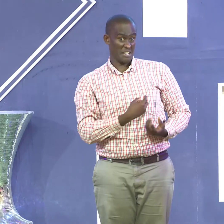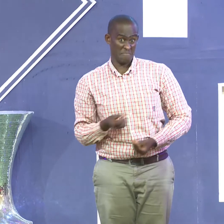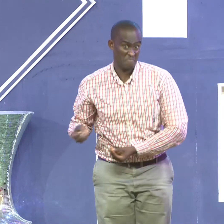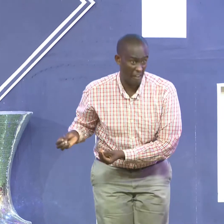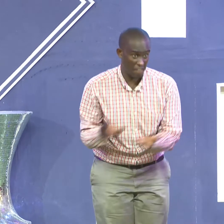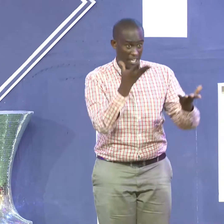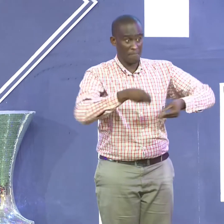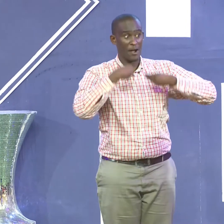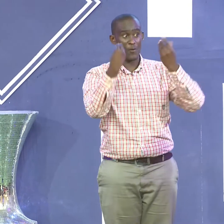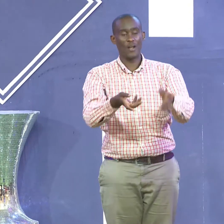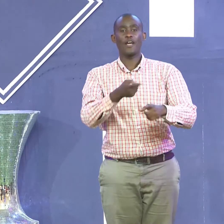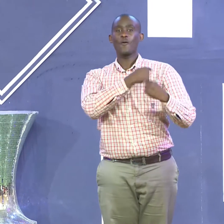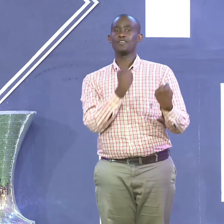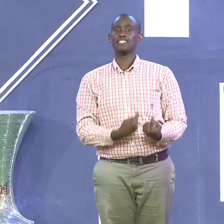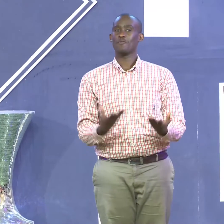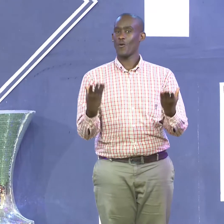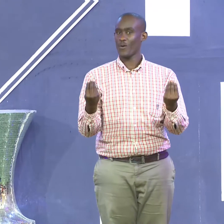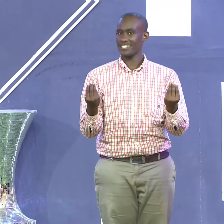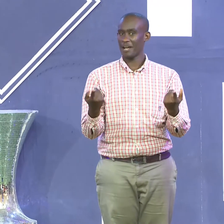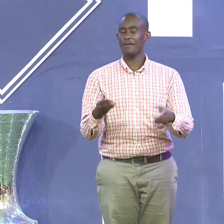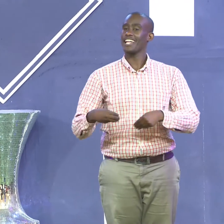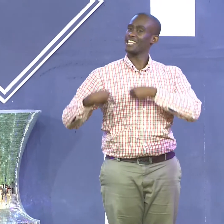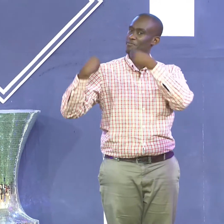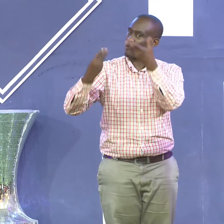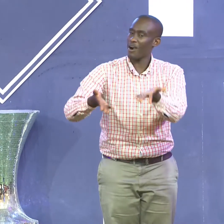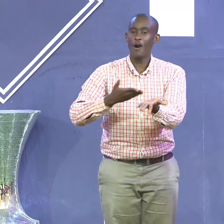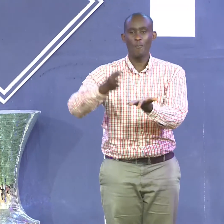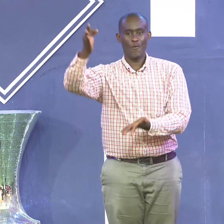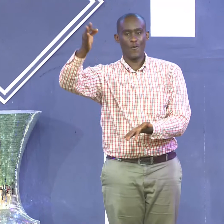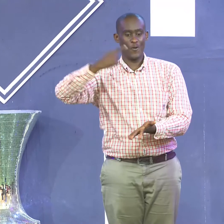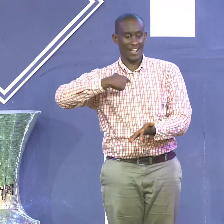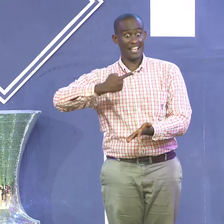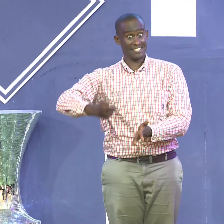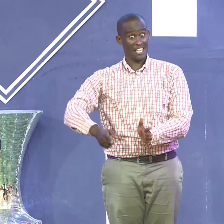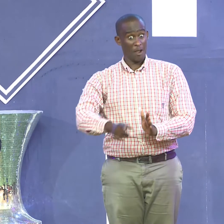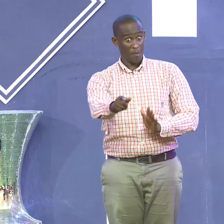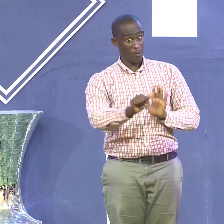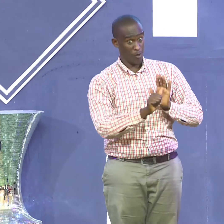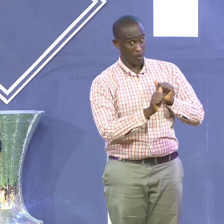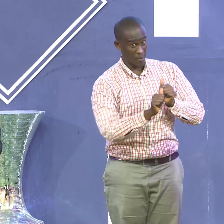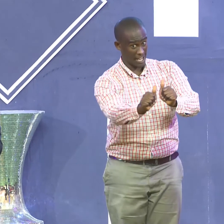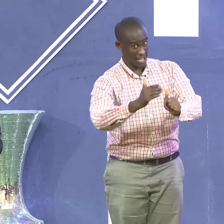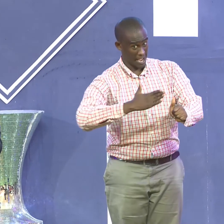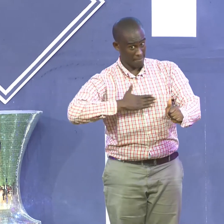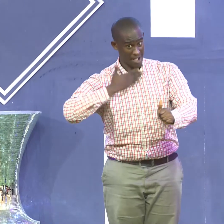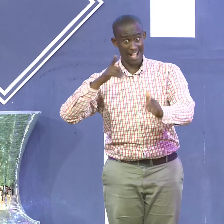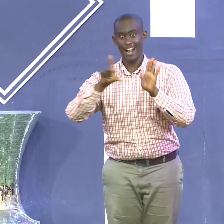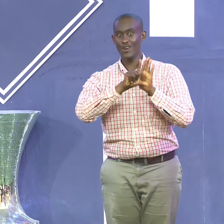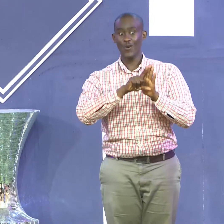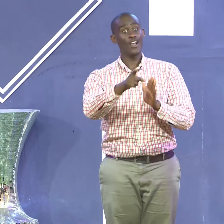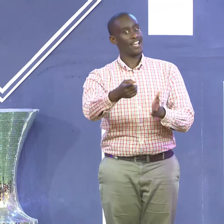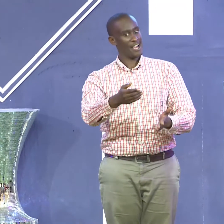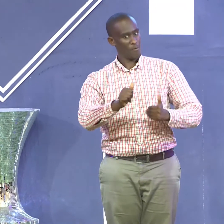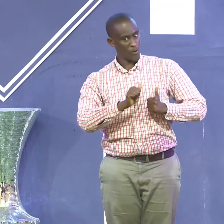omutima ogw'ennyama era nditeeka omwoyo gwange munda mummwe ne mbatambuliza mu mateeka gange era mikwata emisango gyange